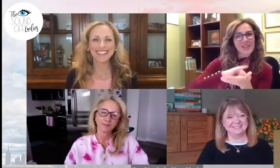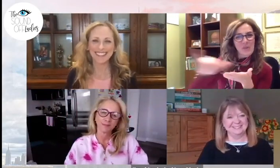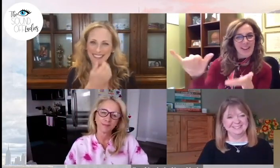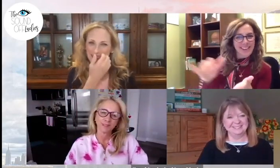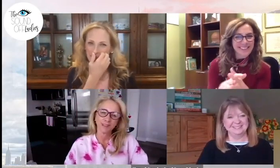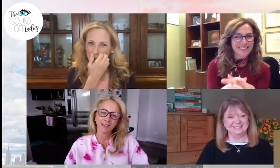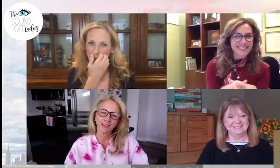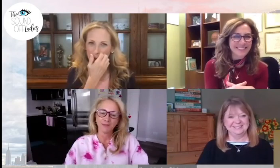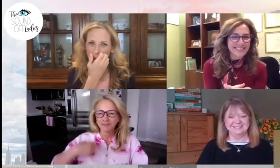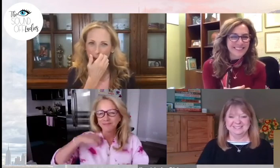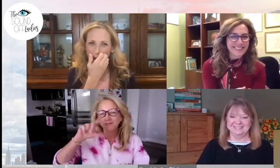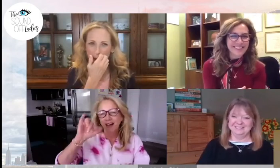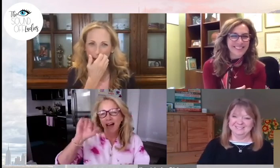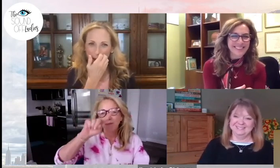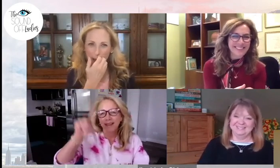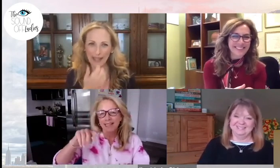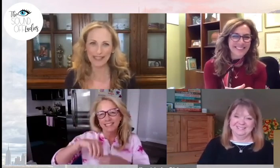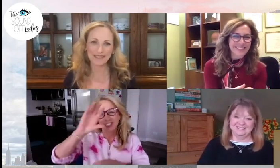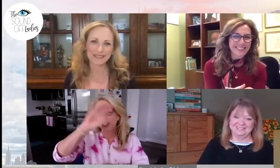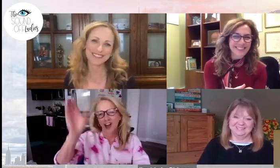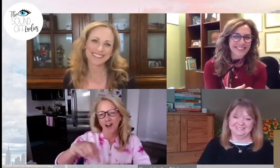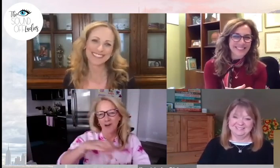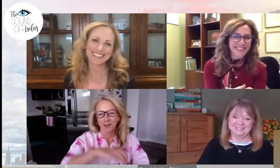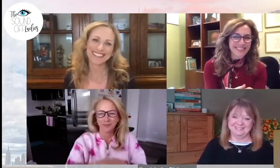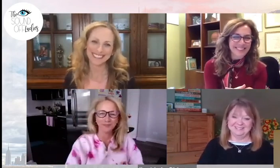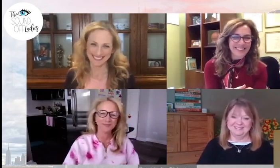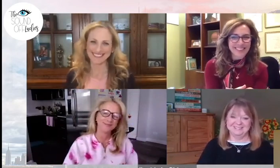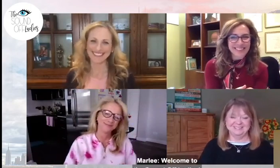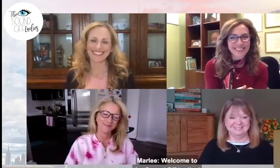I'm from New York. And I'm Liz and I'm from Chicago.